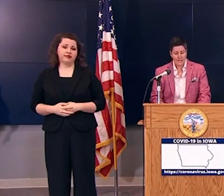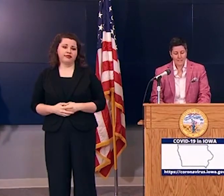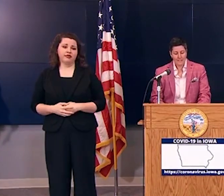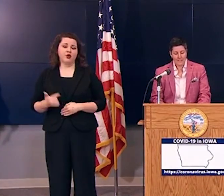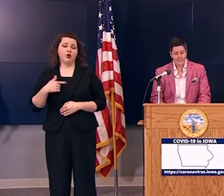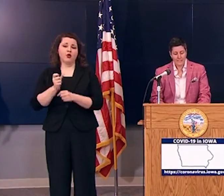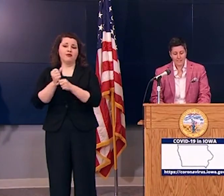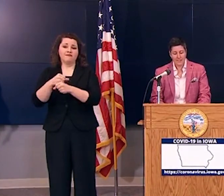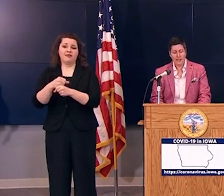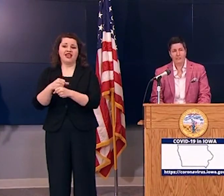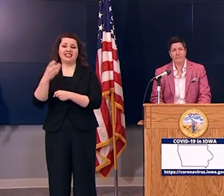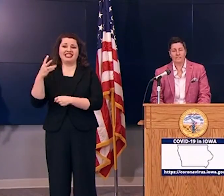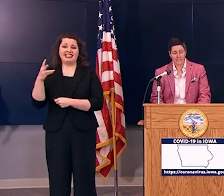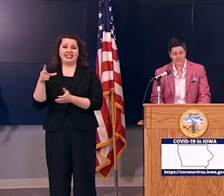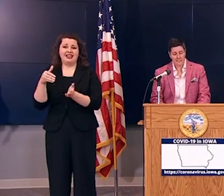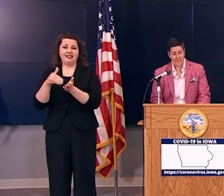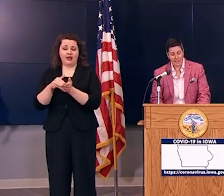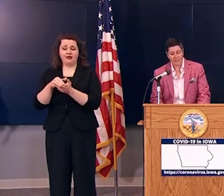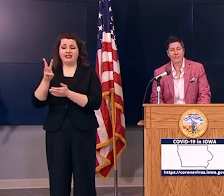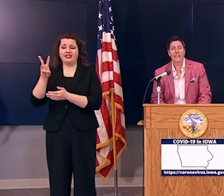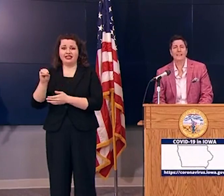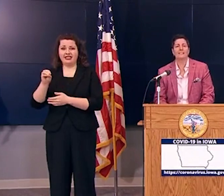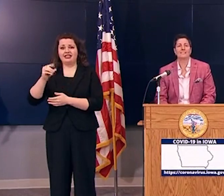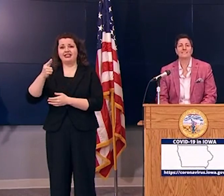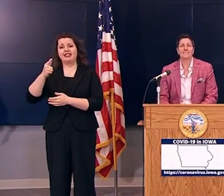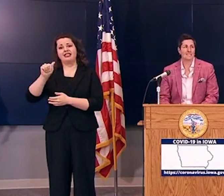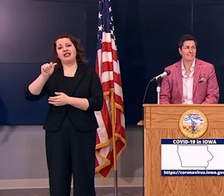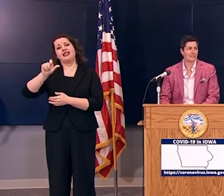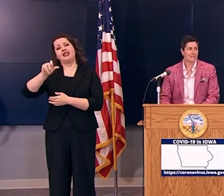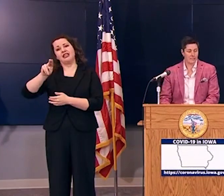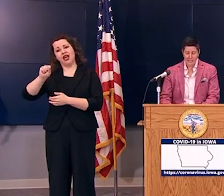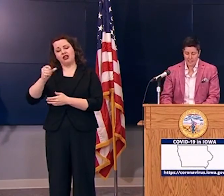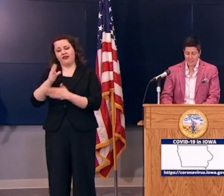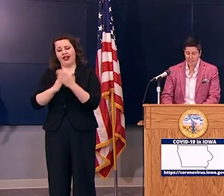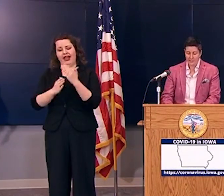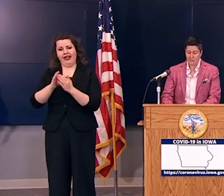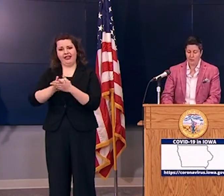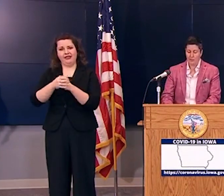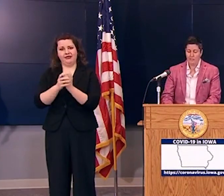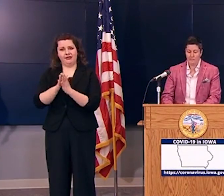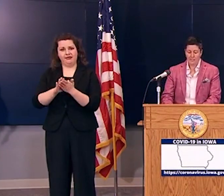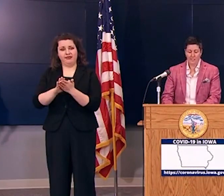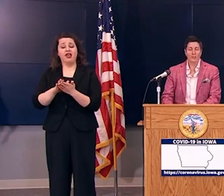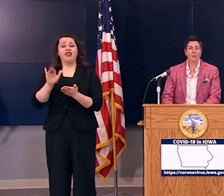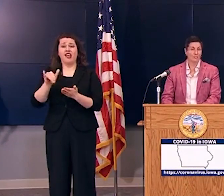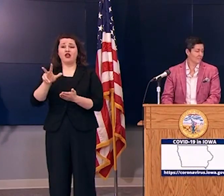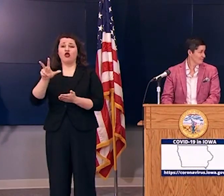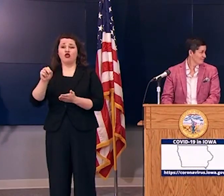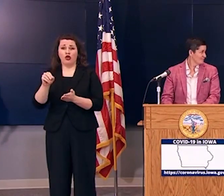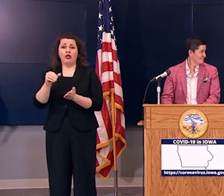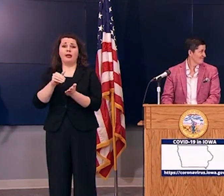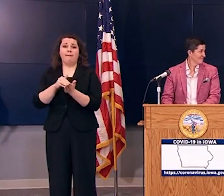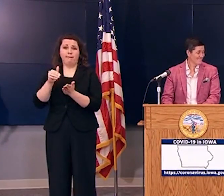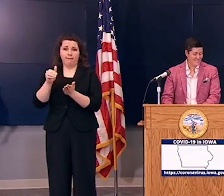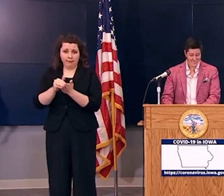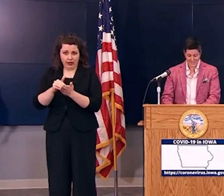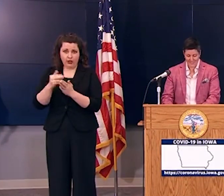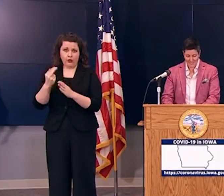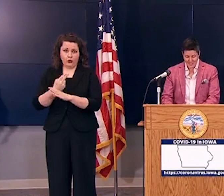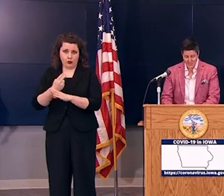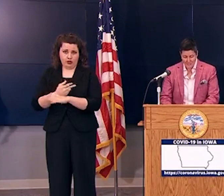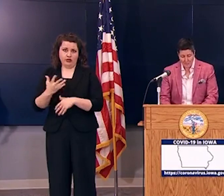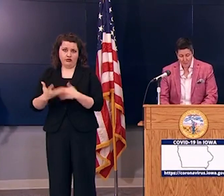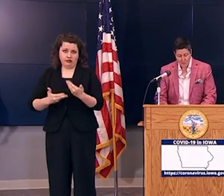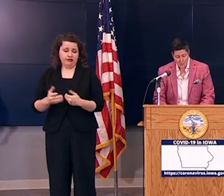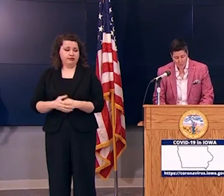We've made 16,060 gallons of hand sanitizer. This is 30 million doses. Wow.